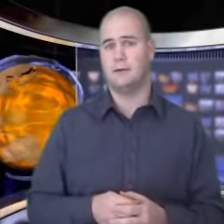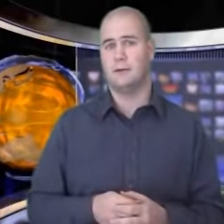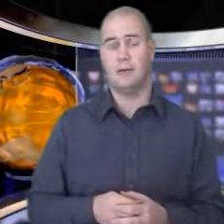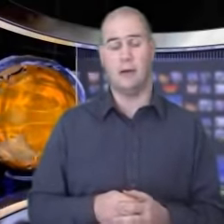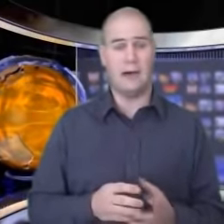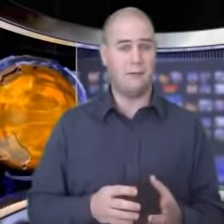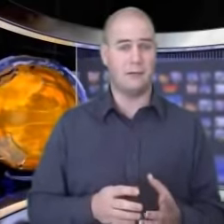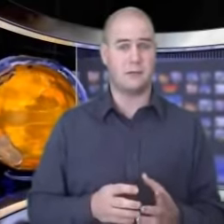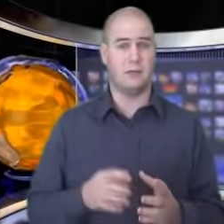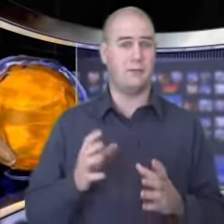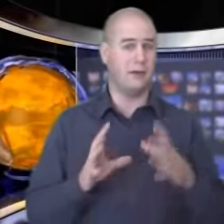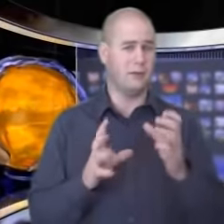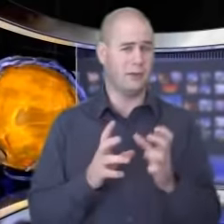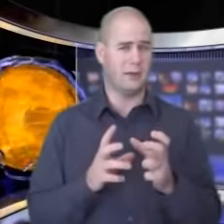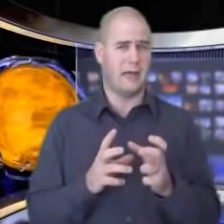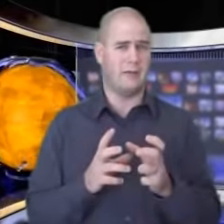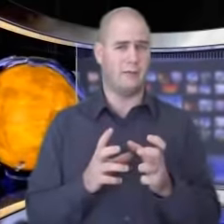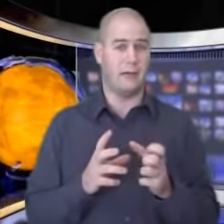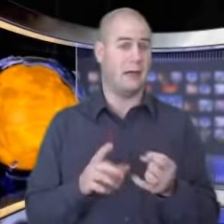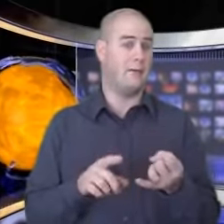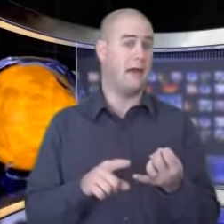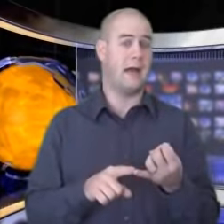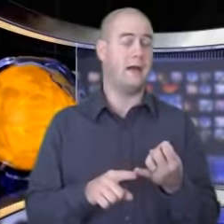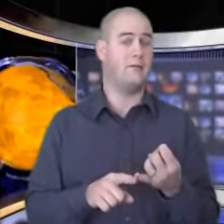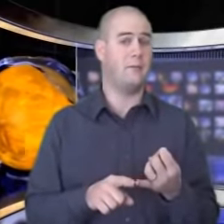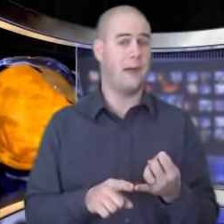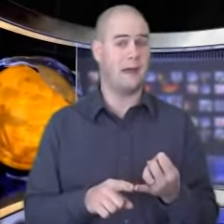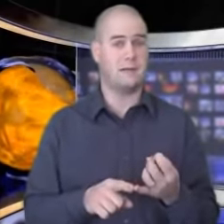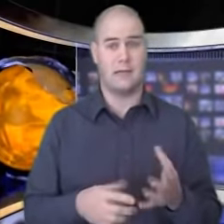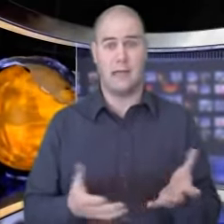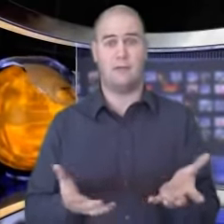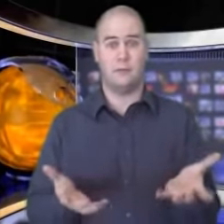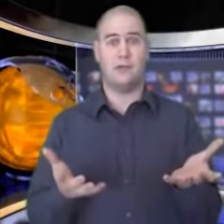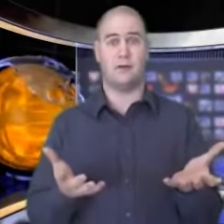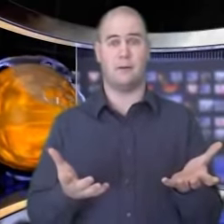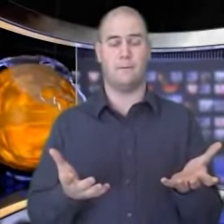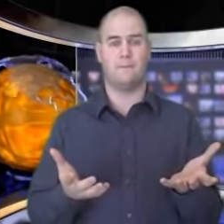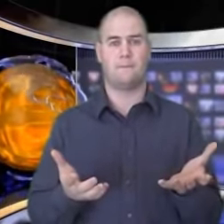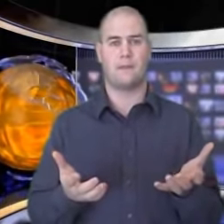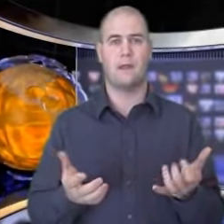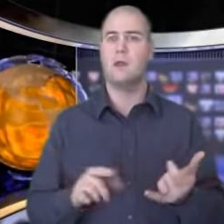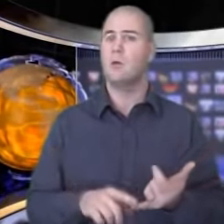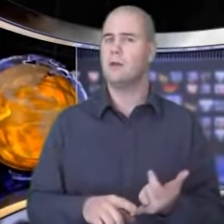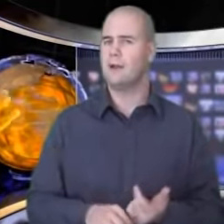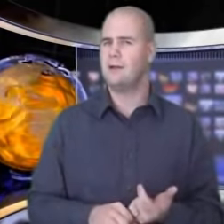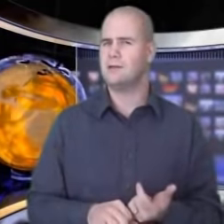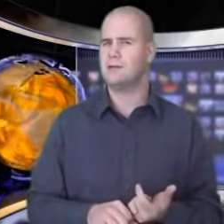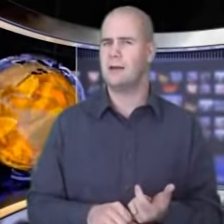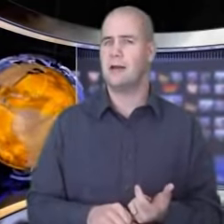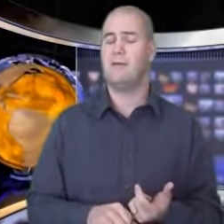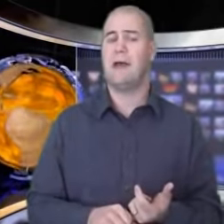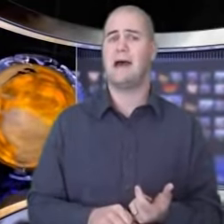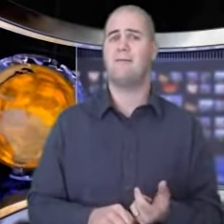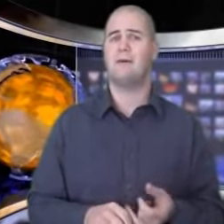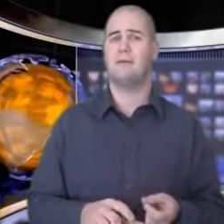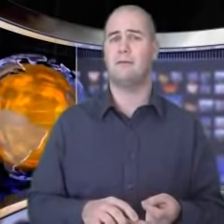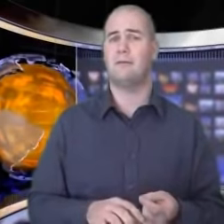Now, obviously, if I only look at half of it, I have half the mass, half the material. Well, then I also have half of the